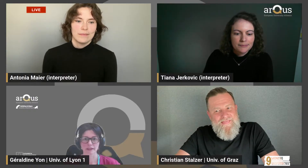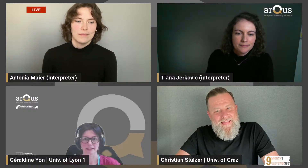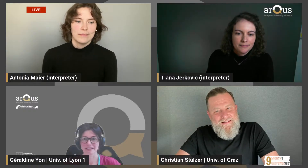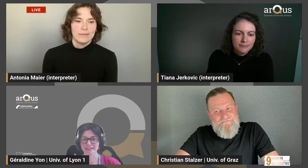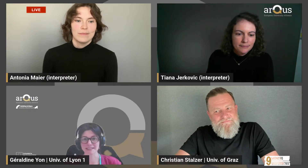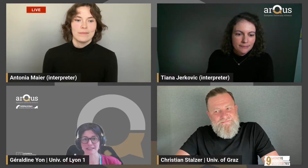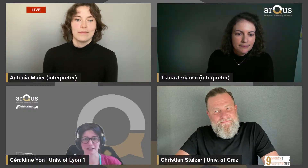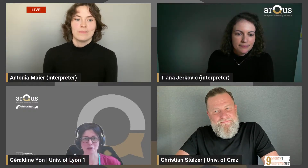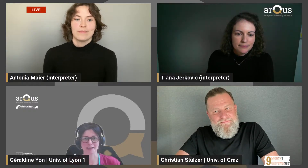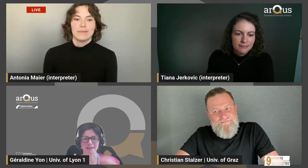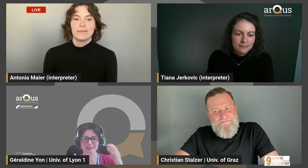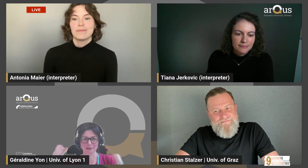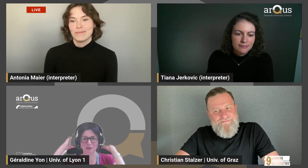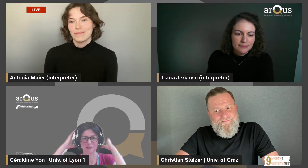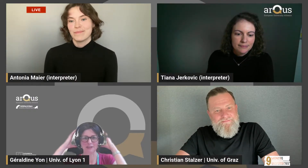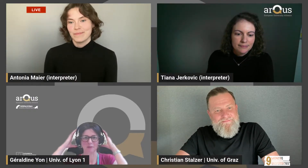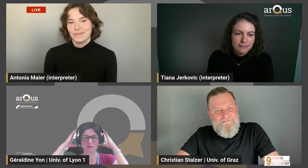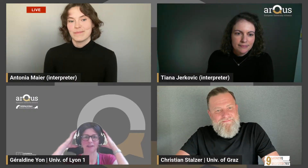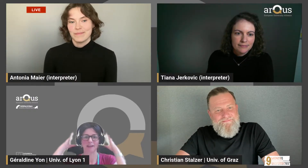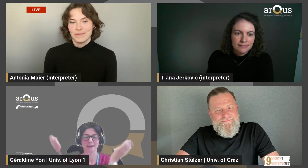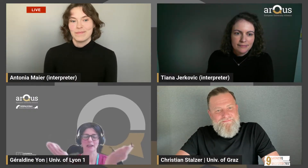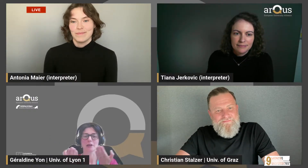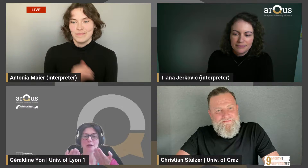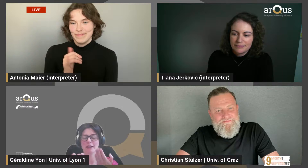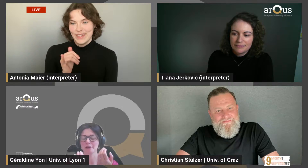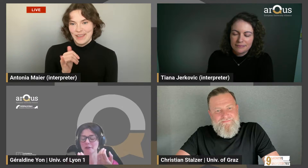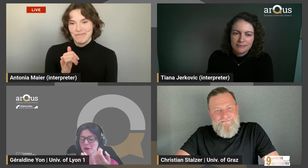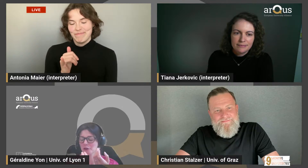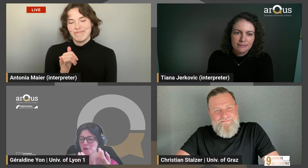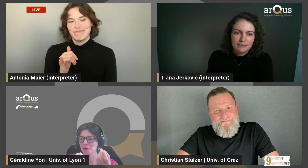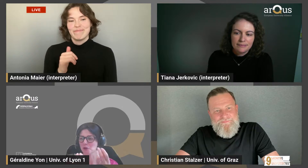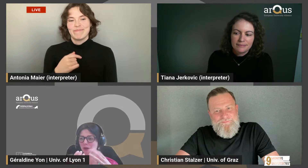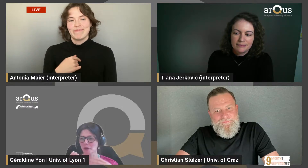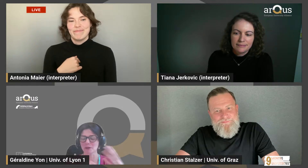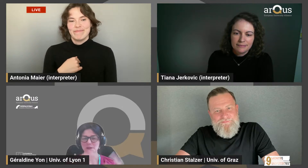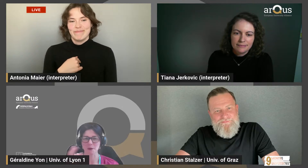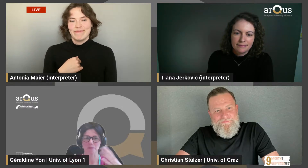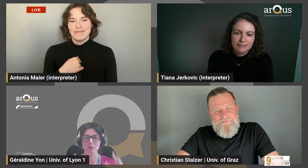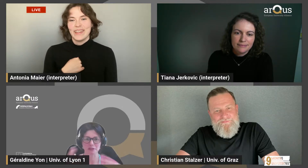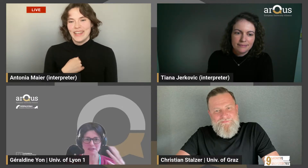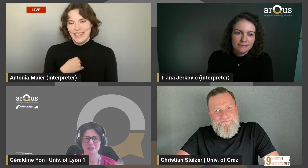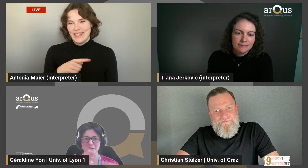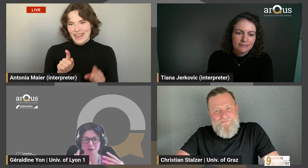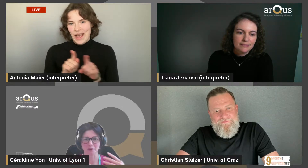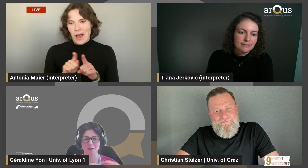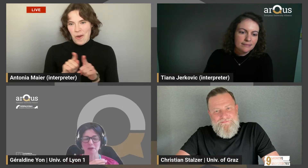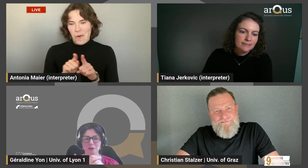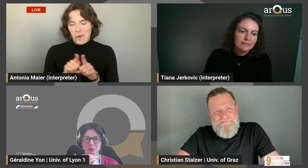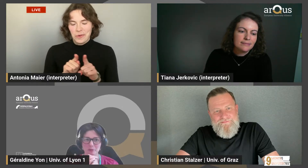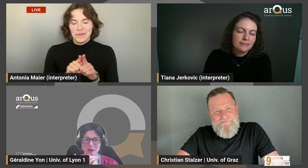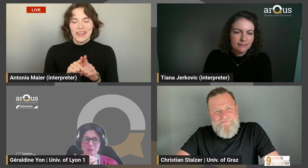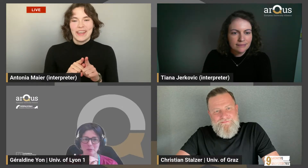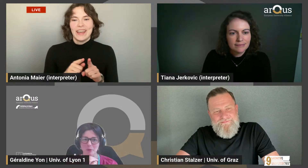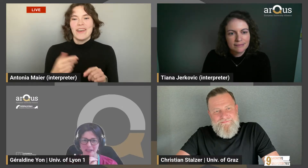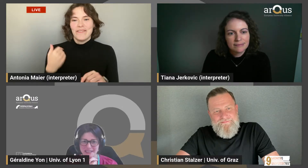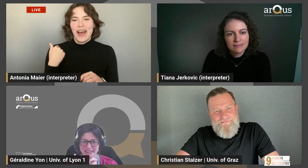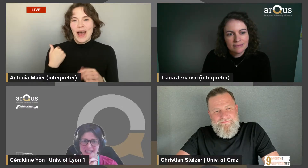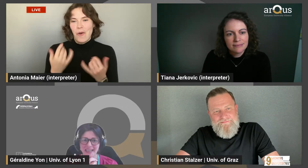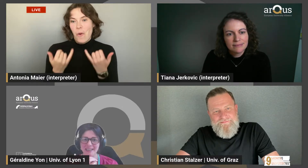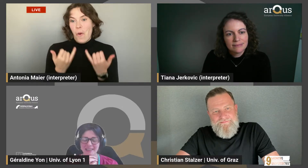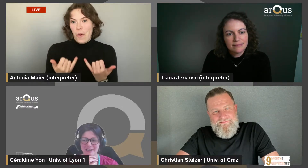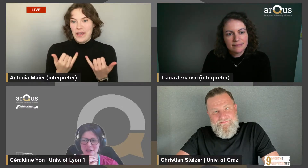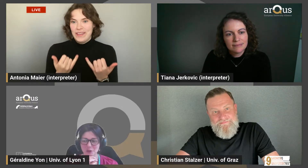Yeah, it is, and actually, like, this was something like I understood when I was presenting the webinar and preparing